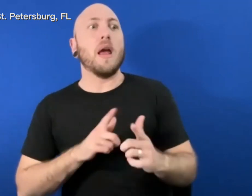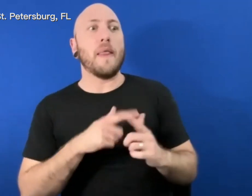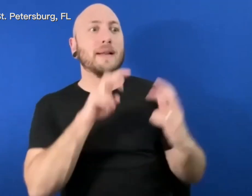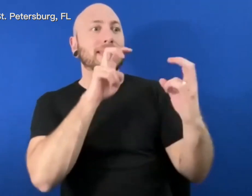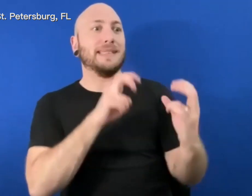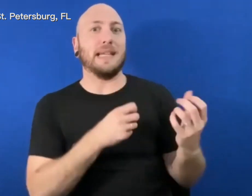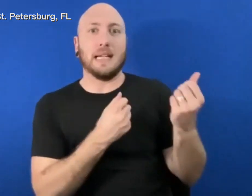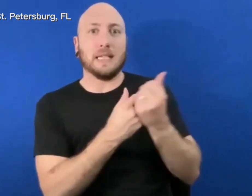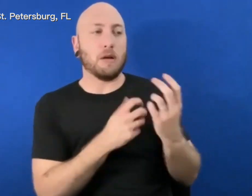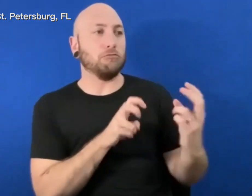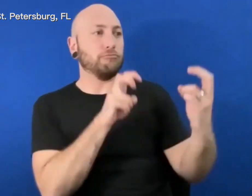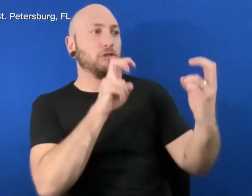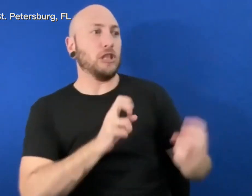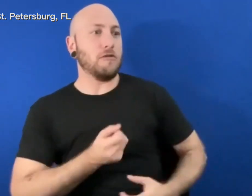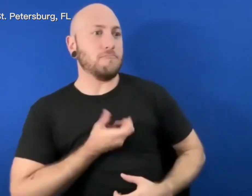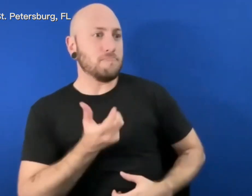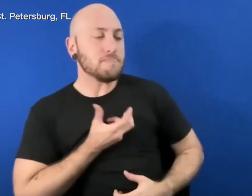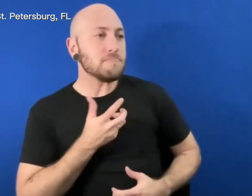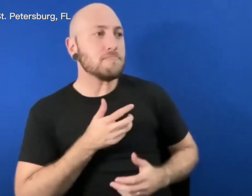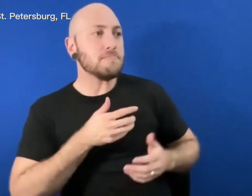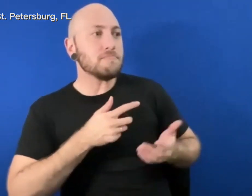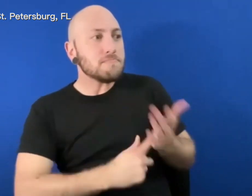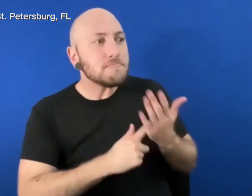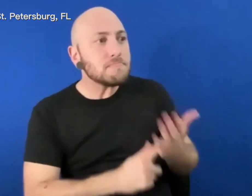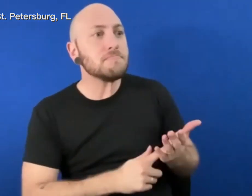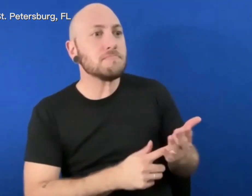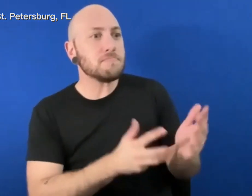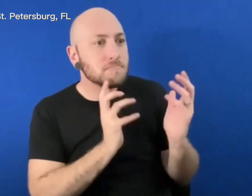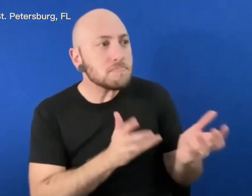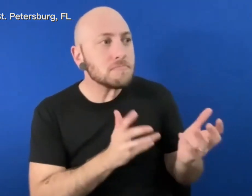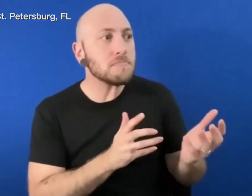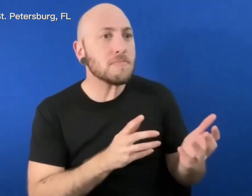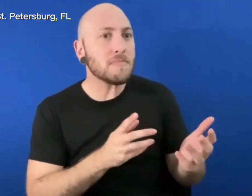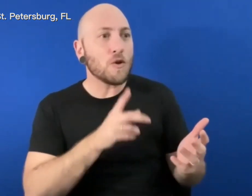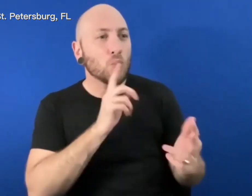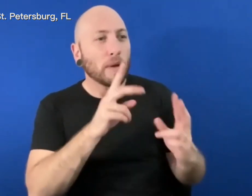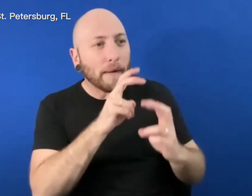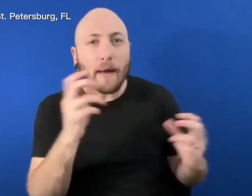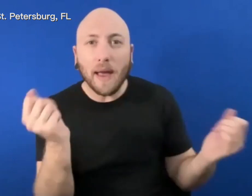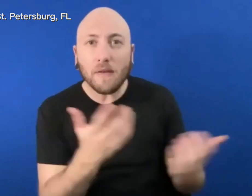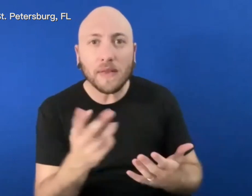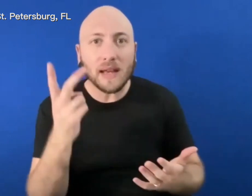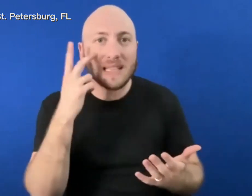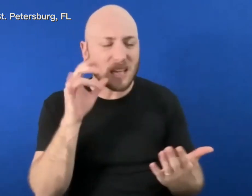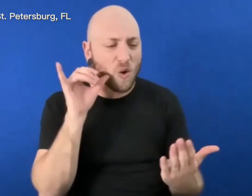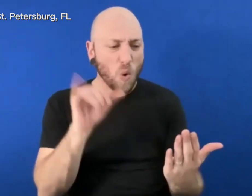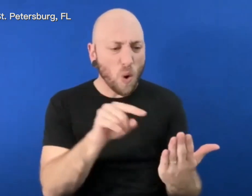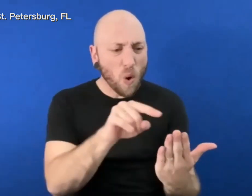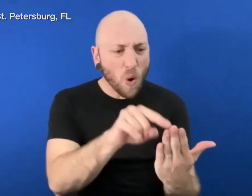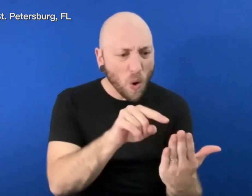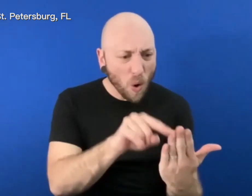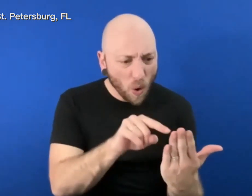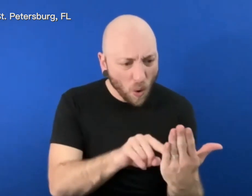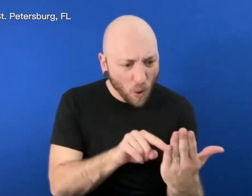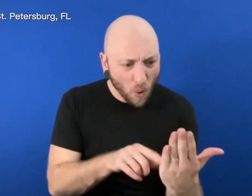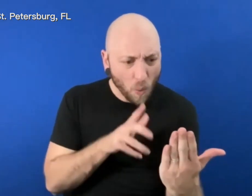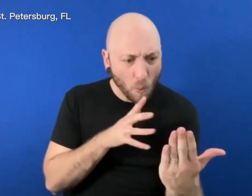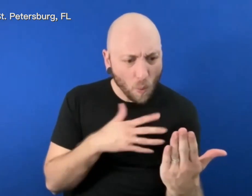ways that I acted out of self-centered fear, and just like, I didn't know how selfish I was until I did that, and